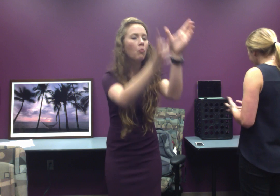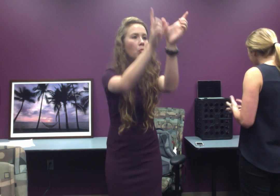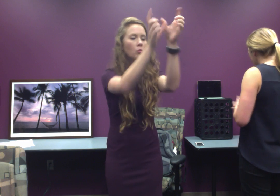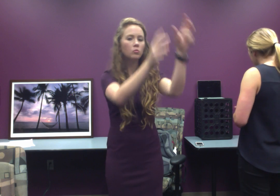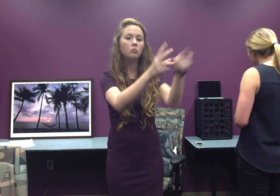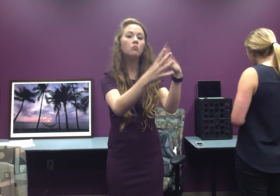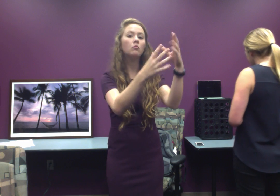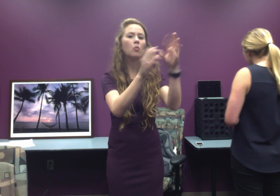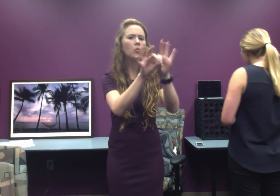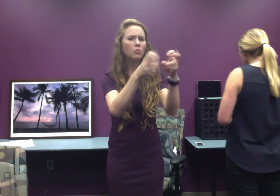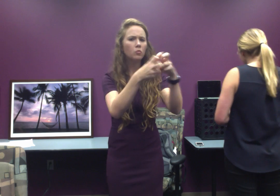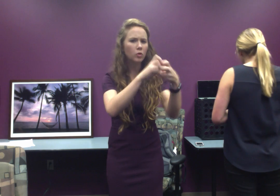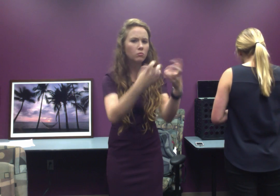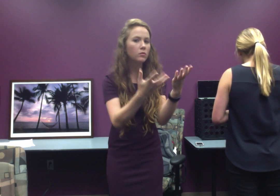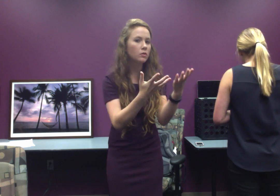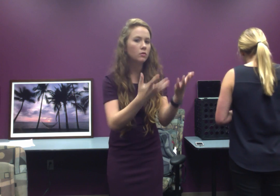All right, I'm going to put that down here for number 3.